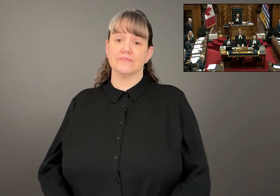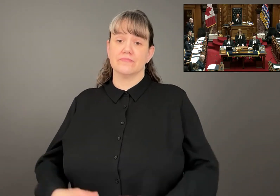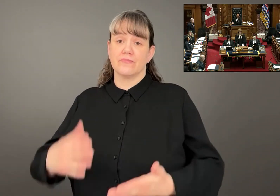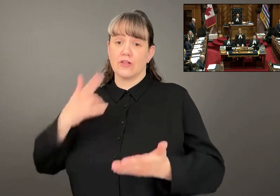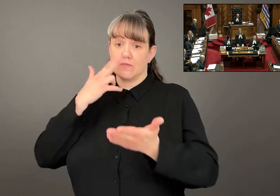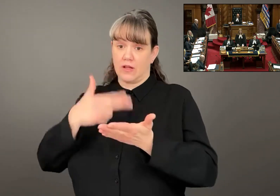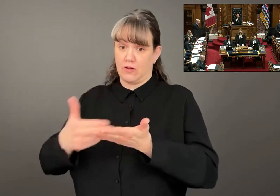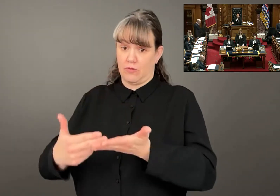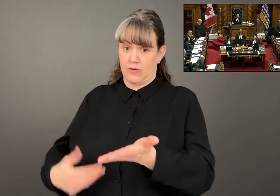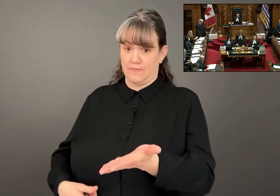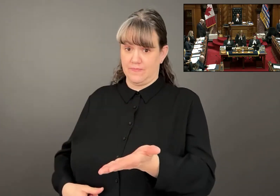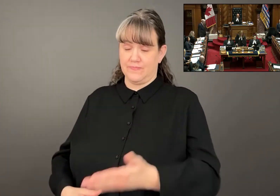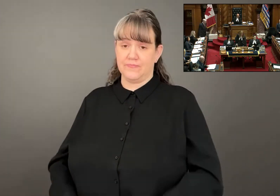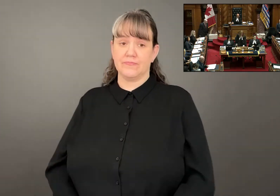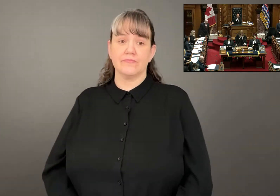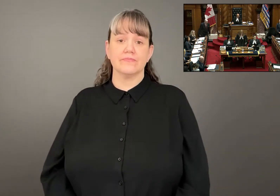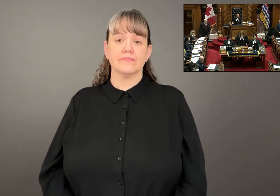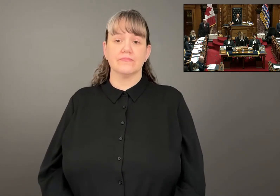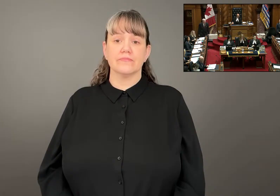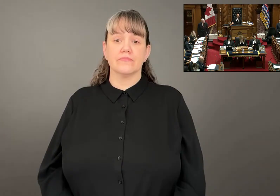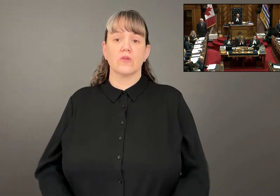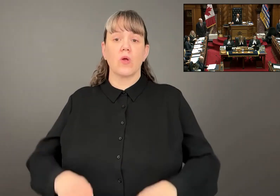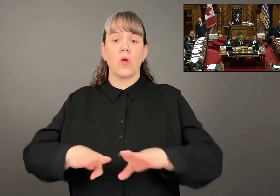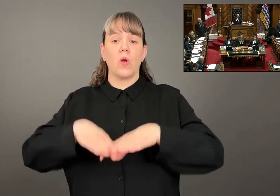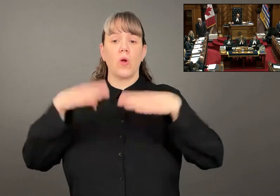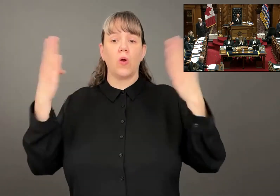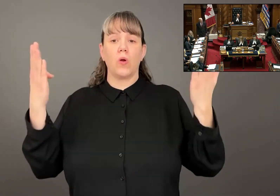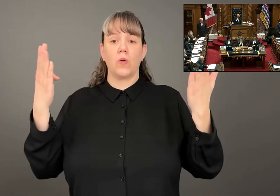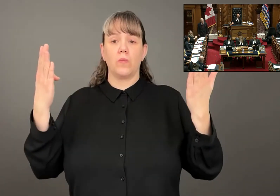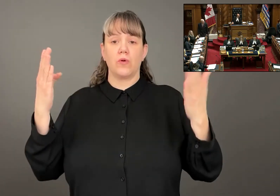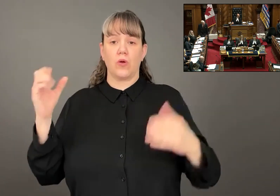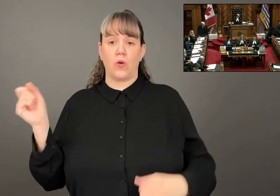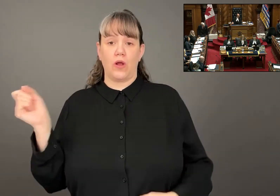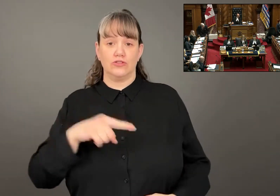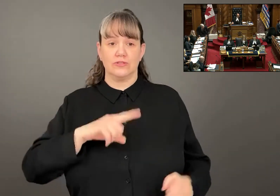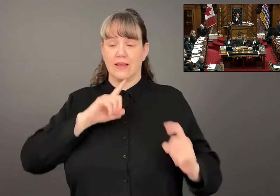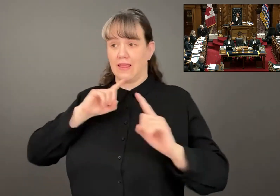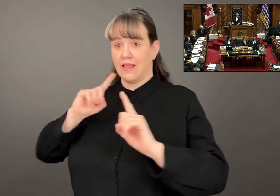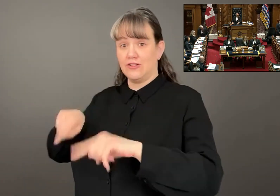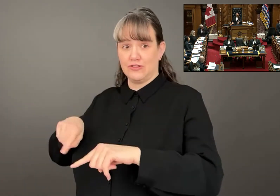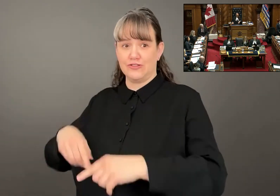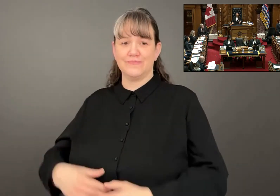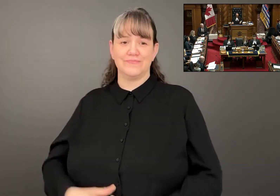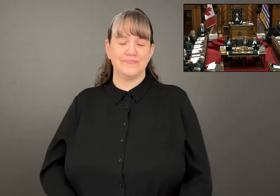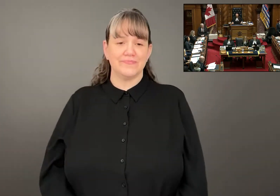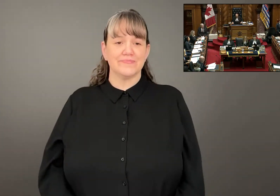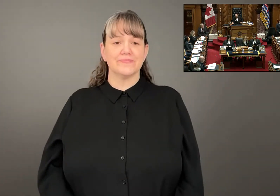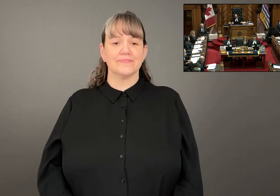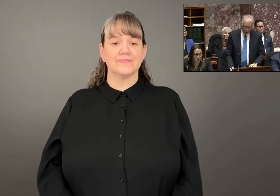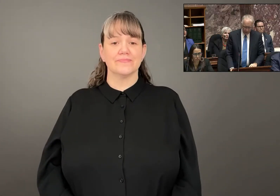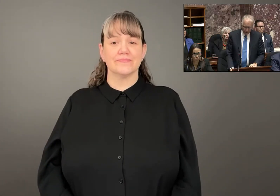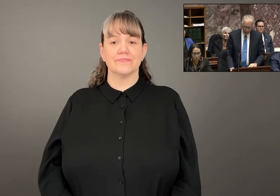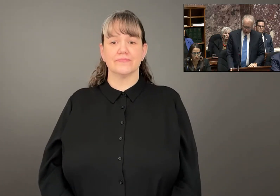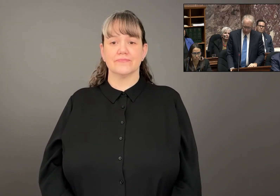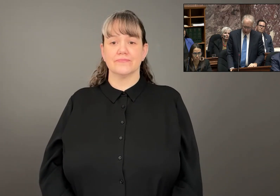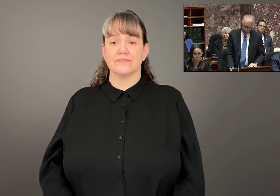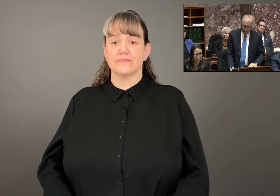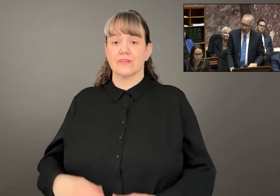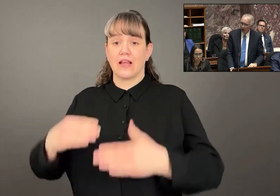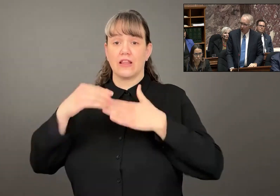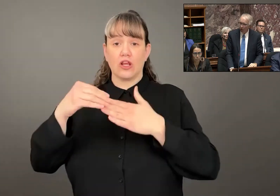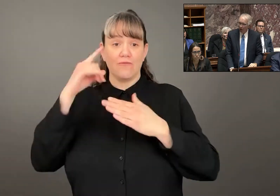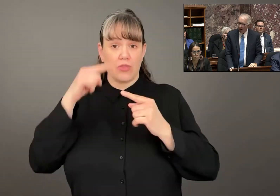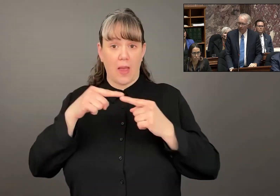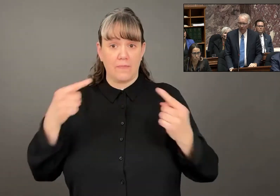Oral questions by members. Leader of the Official Opposition. Thank you, Mr. Speaker. Last week, we proposed our